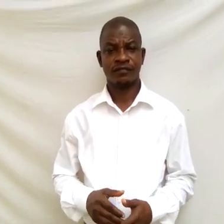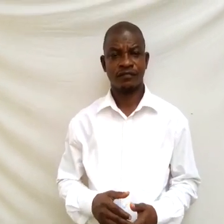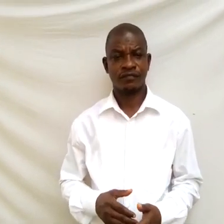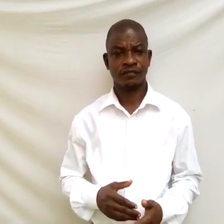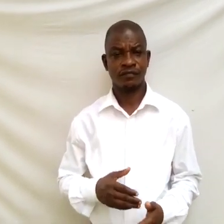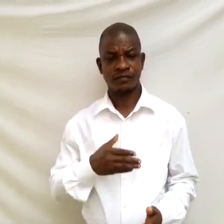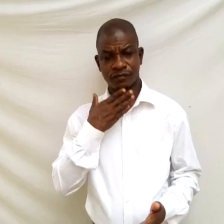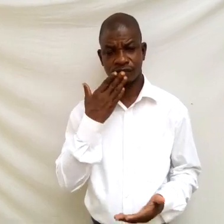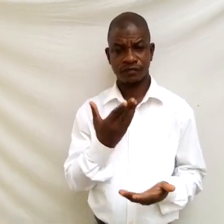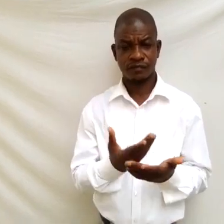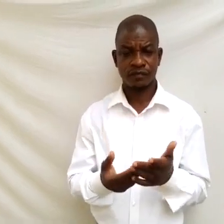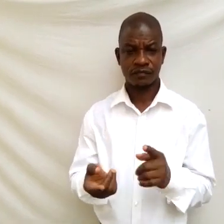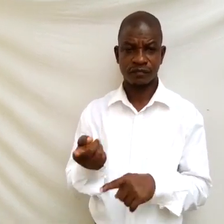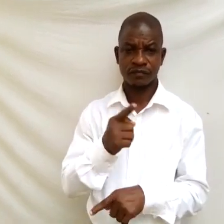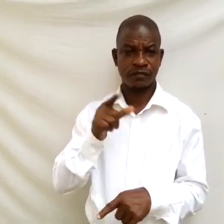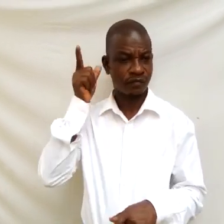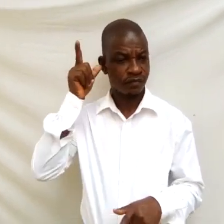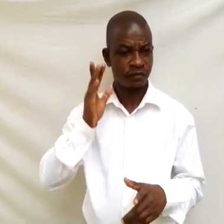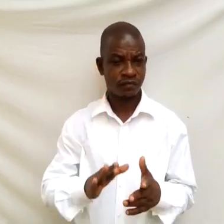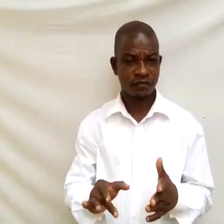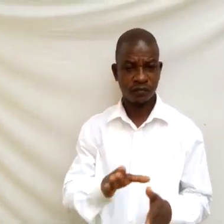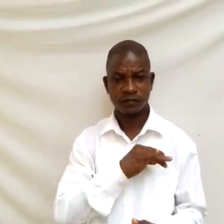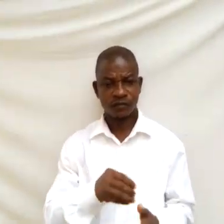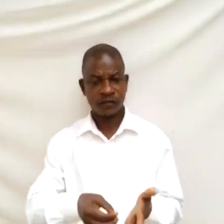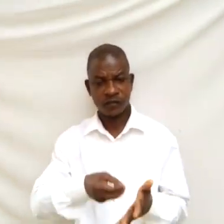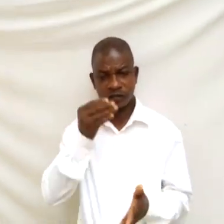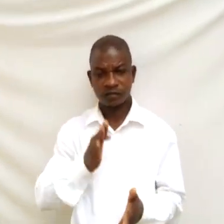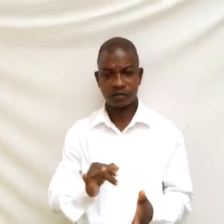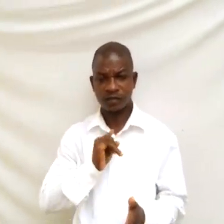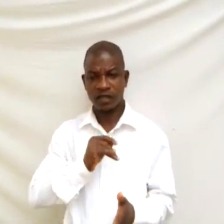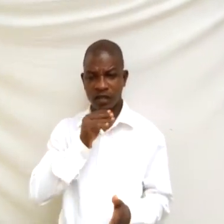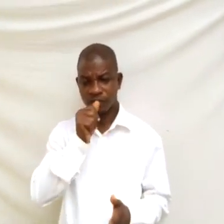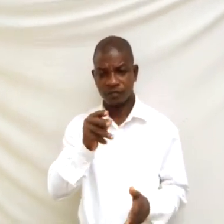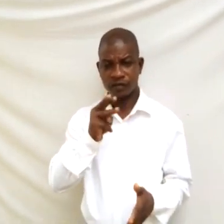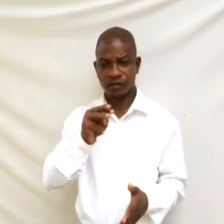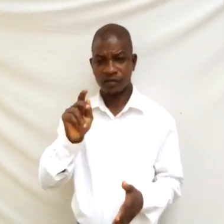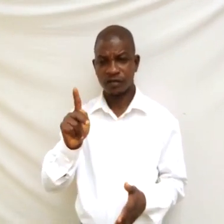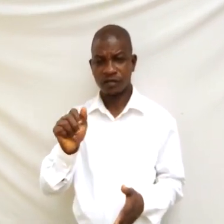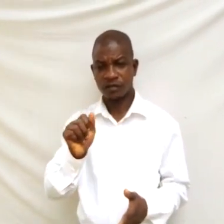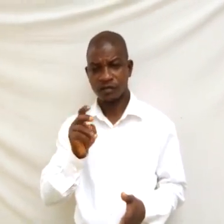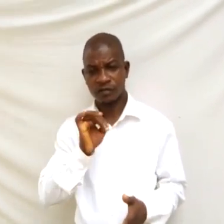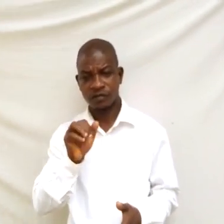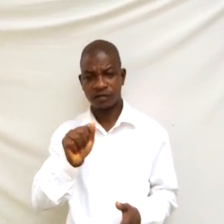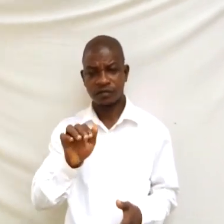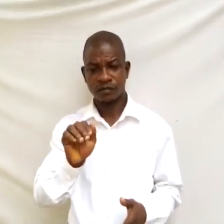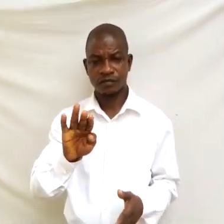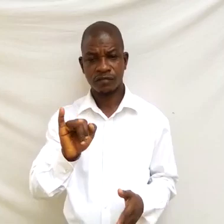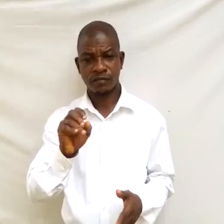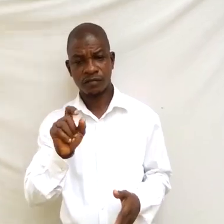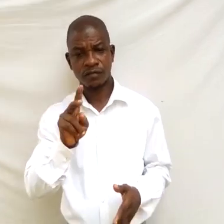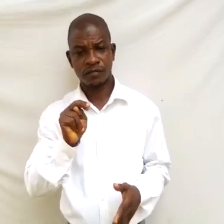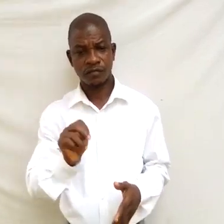Good day, listeners and students. I am Mr. Kamaldeen Abiona, a mathematics